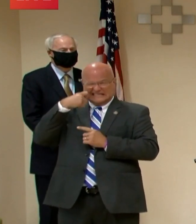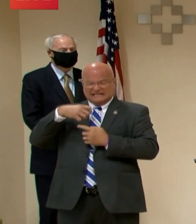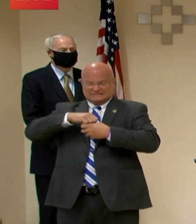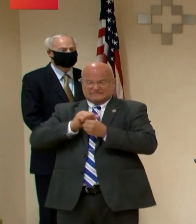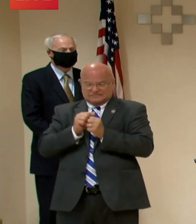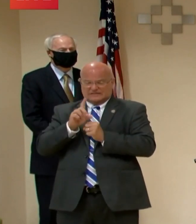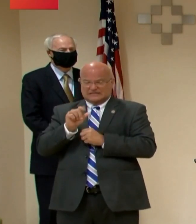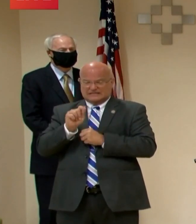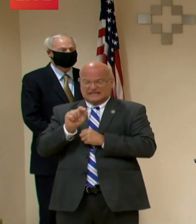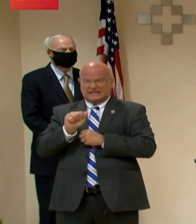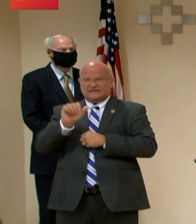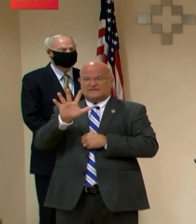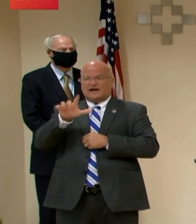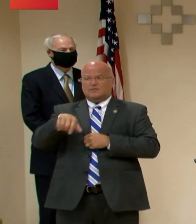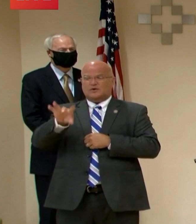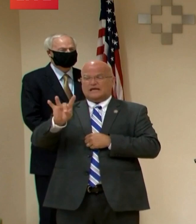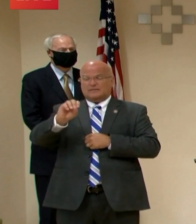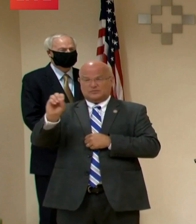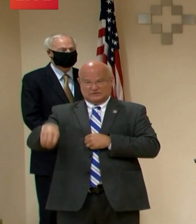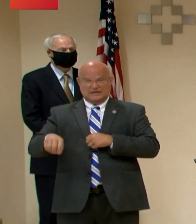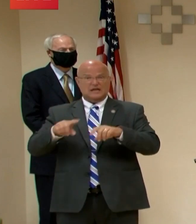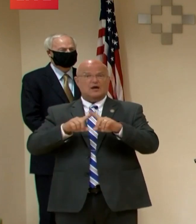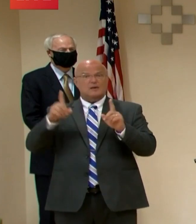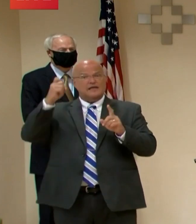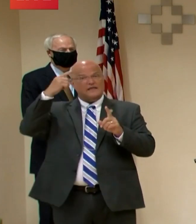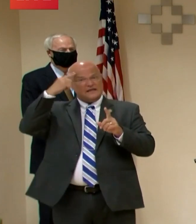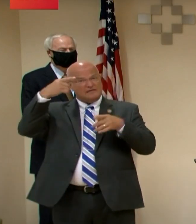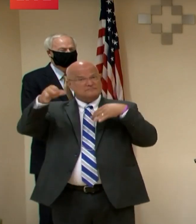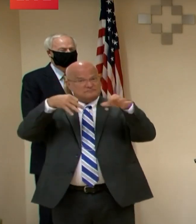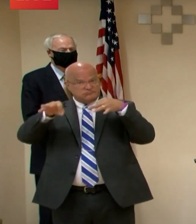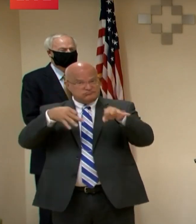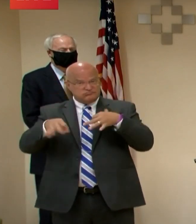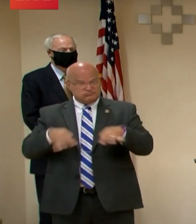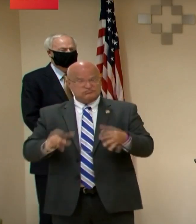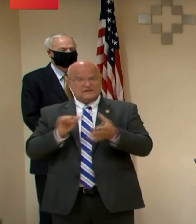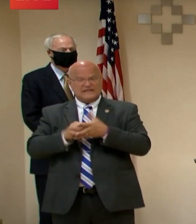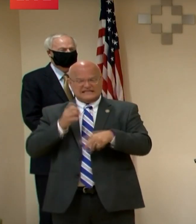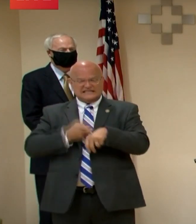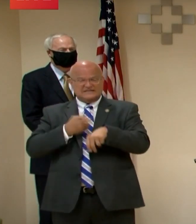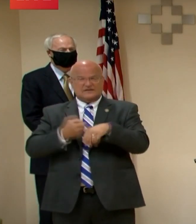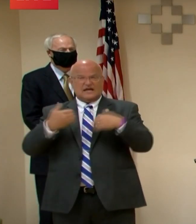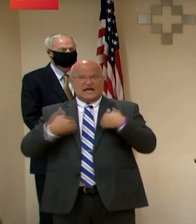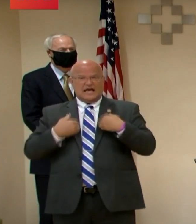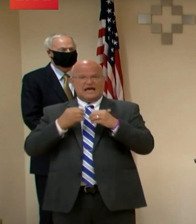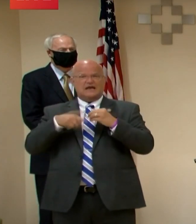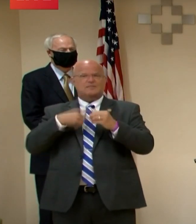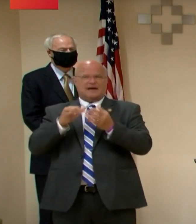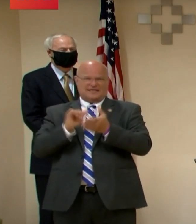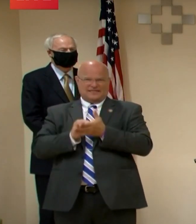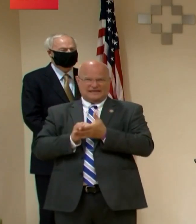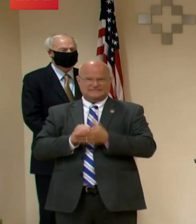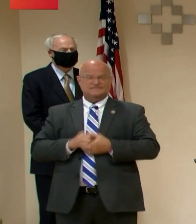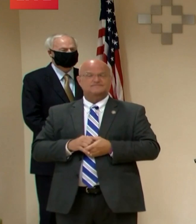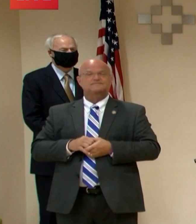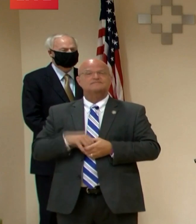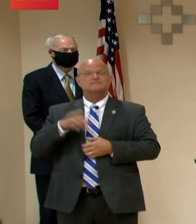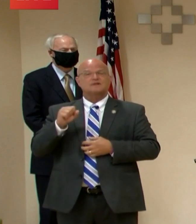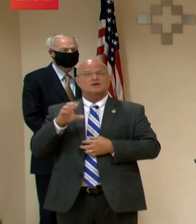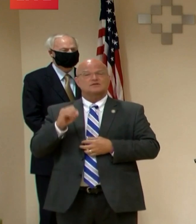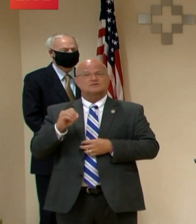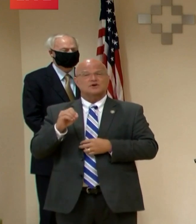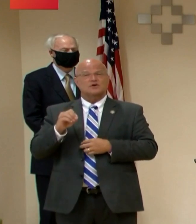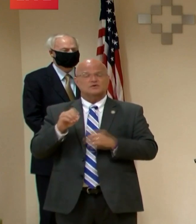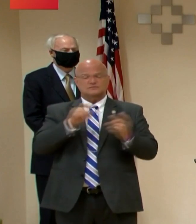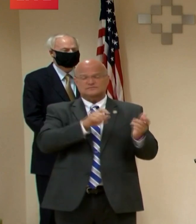data was 5.8%, but the Governor has explained the difficulties that we had with regard to that. So